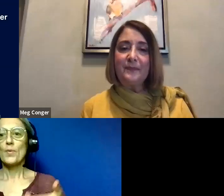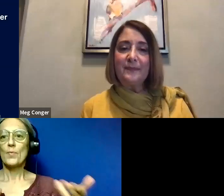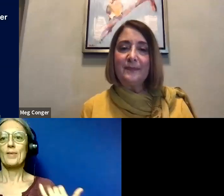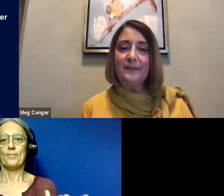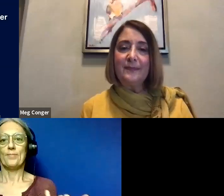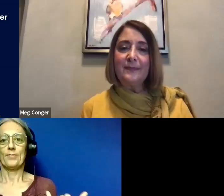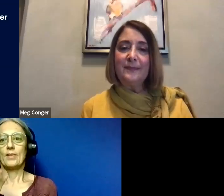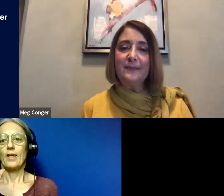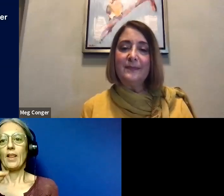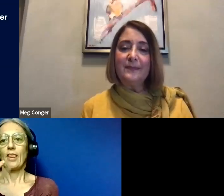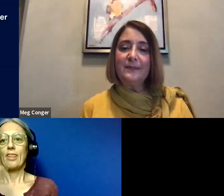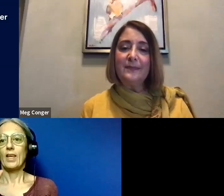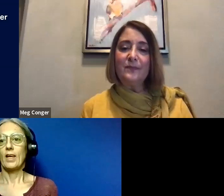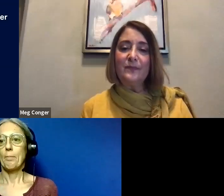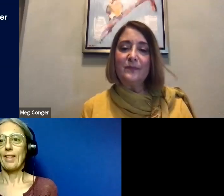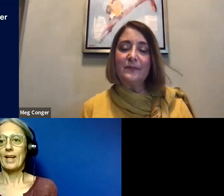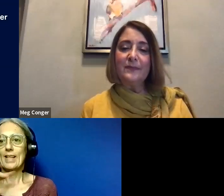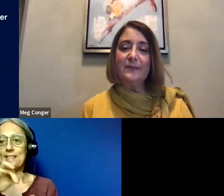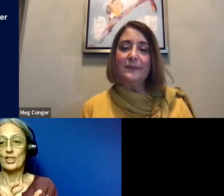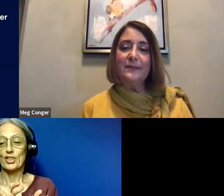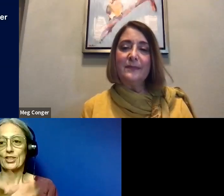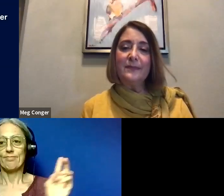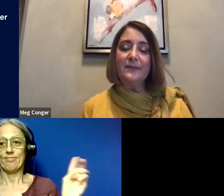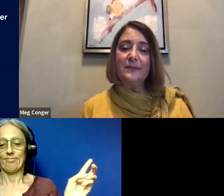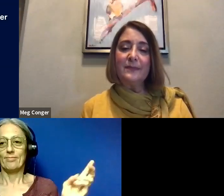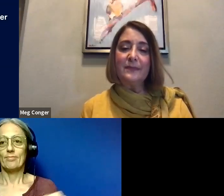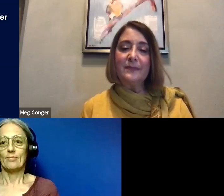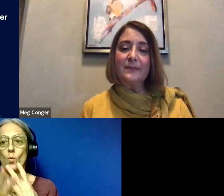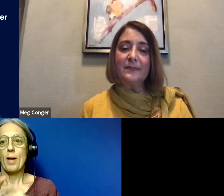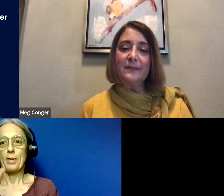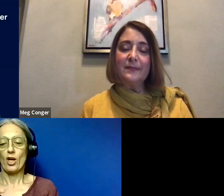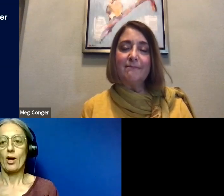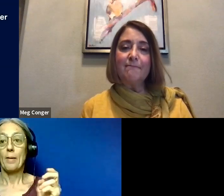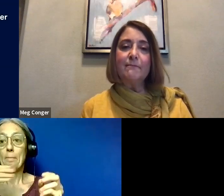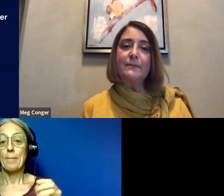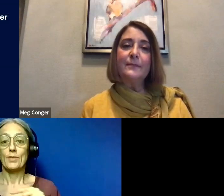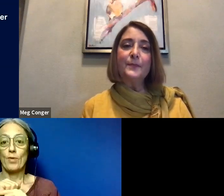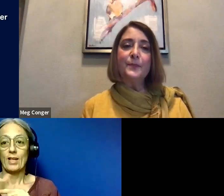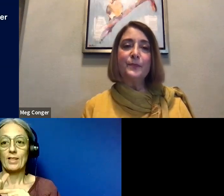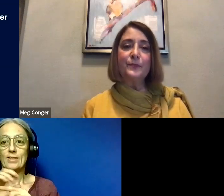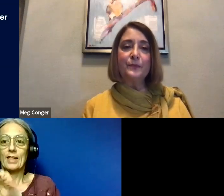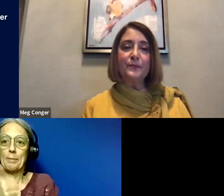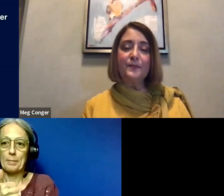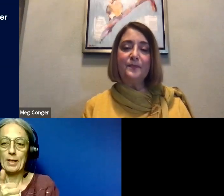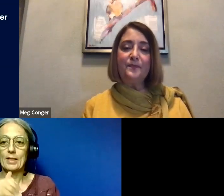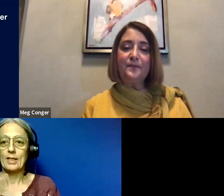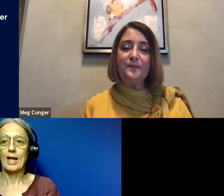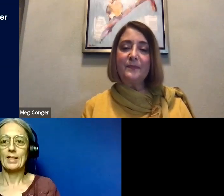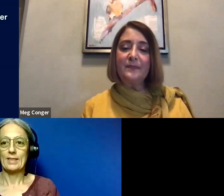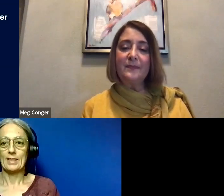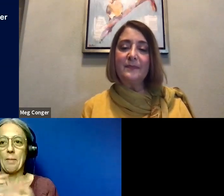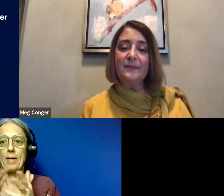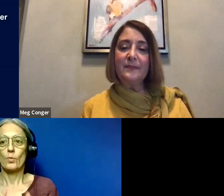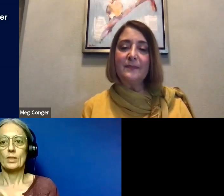the Ability Center's webinar, Best Practices in Implementing the Americans with Disabilities Act. My name is